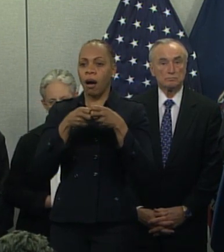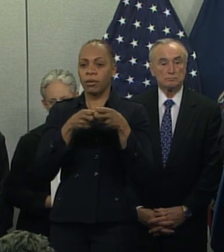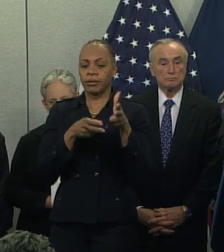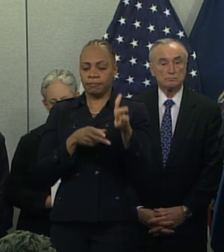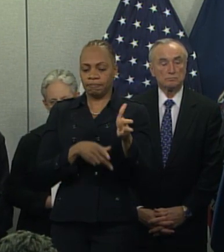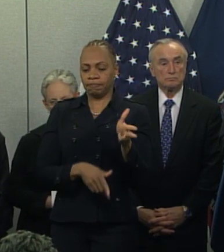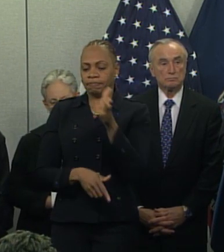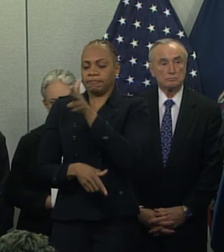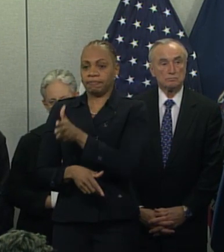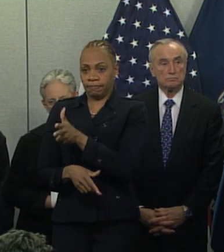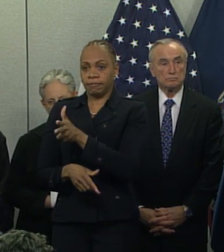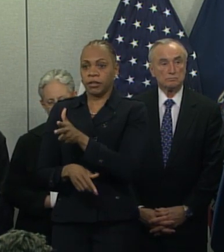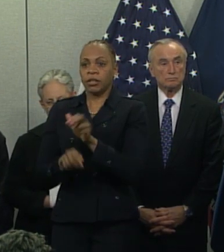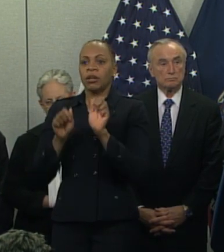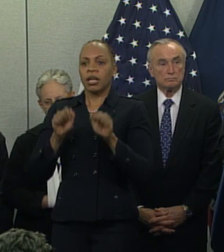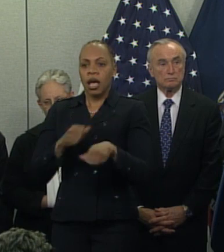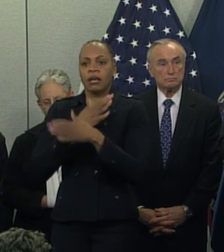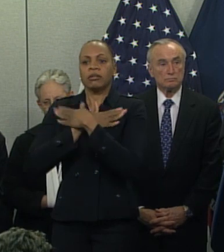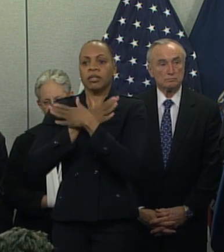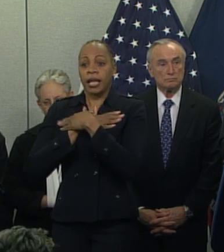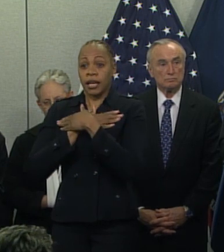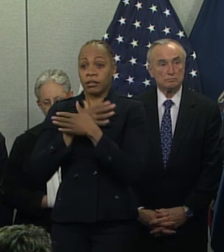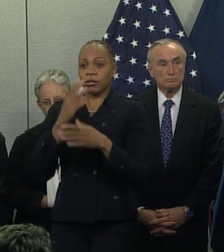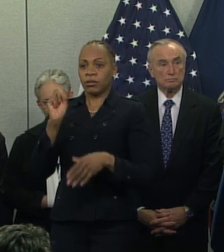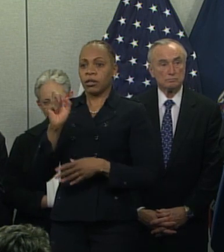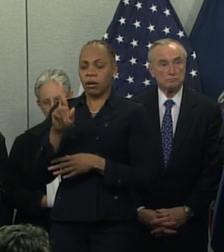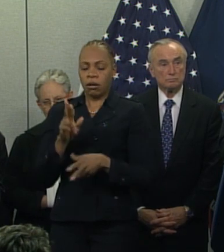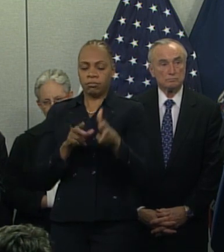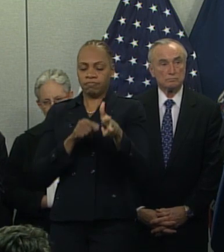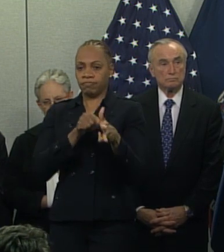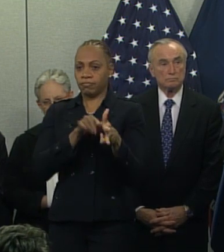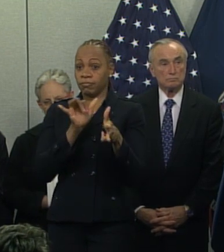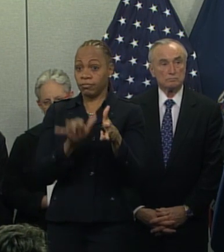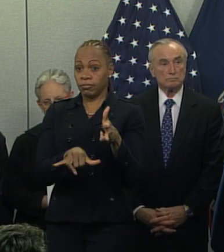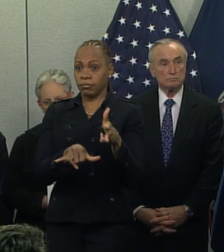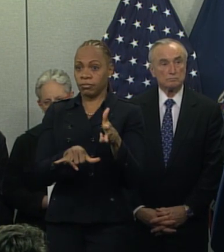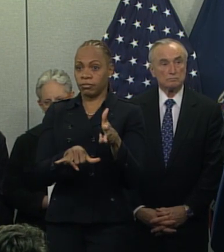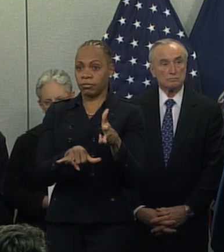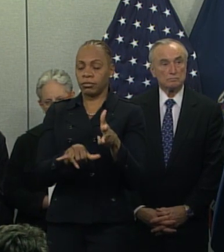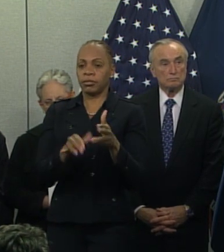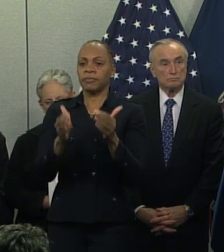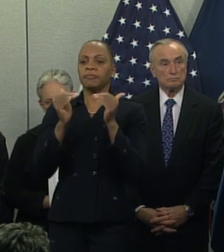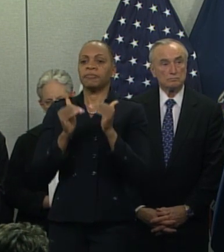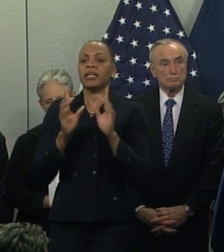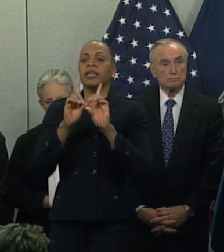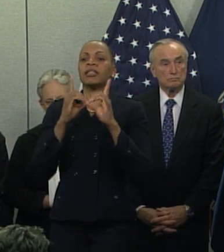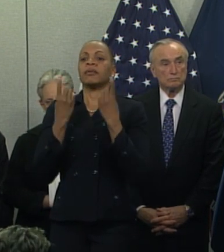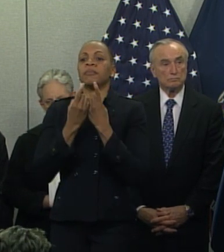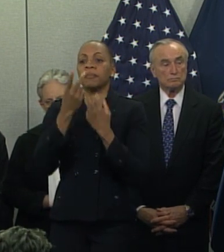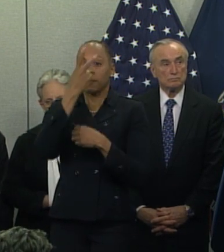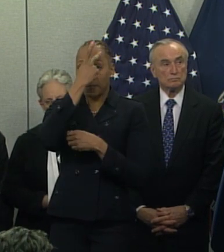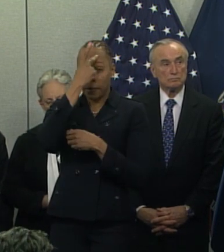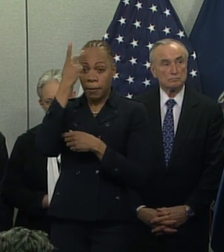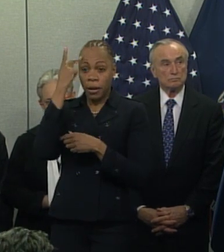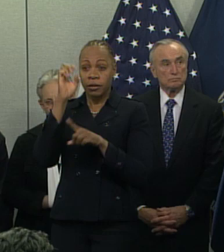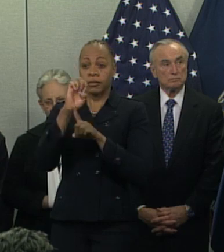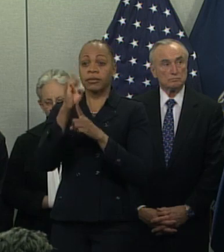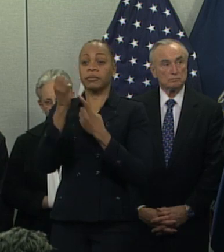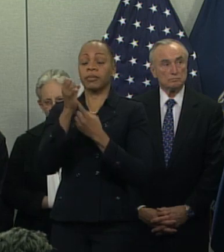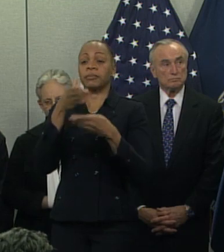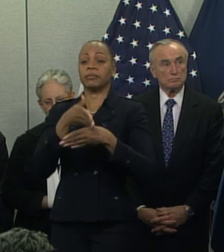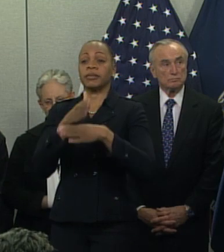tomorrow. People can rest assured and leave their cars in place. The Department of Parks, the Department of Environmental Protection, and the